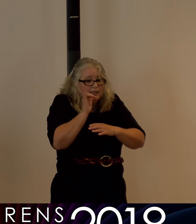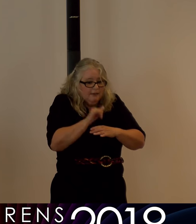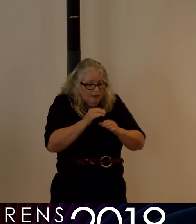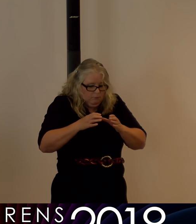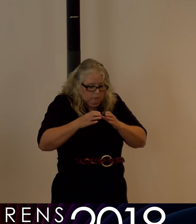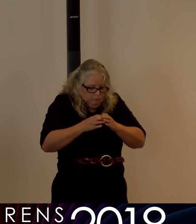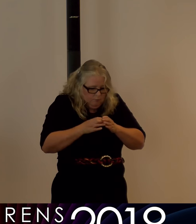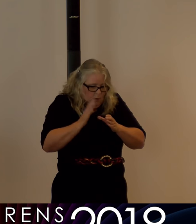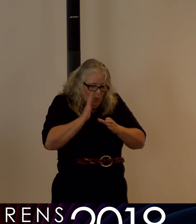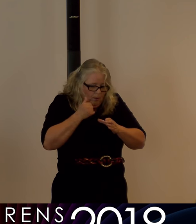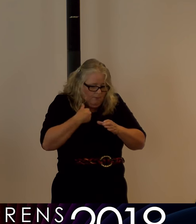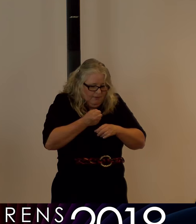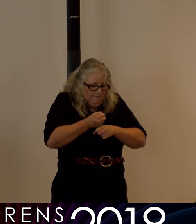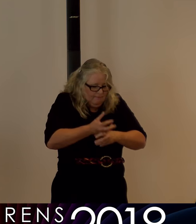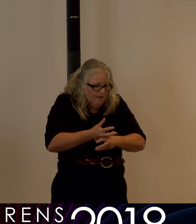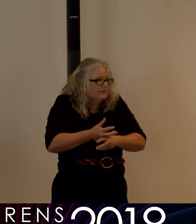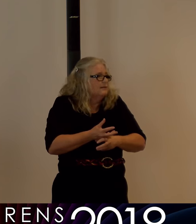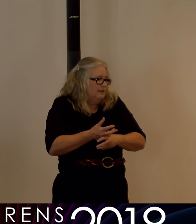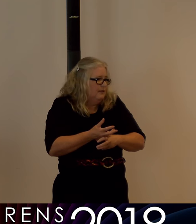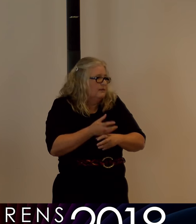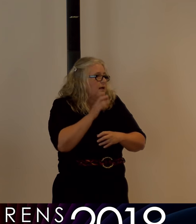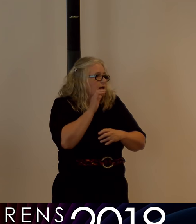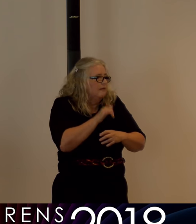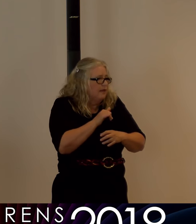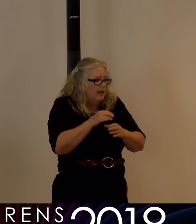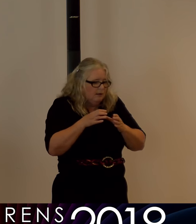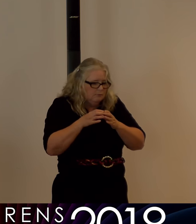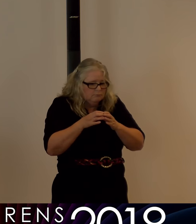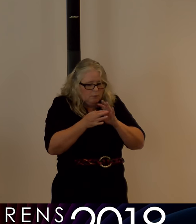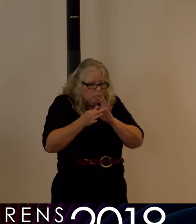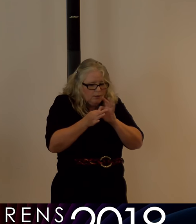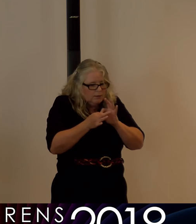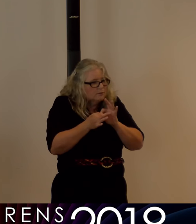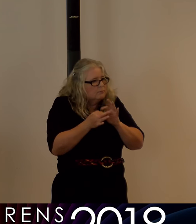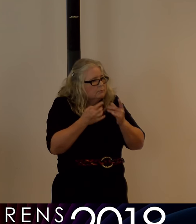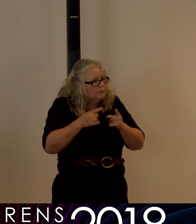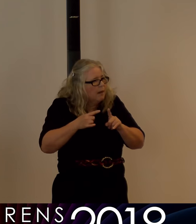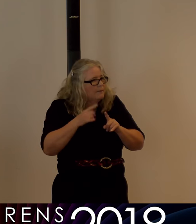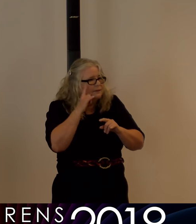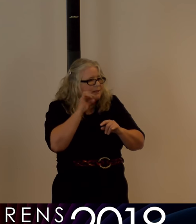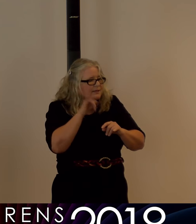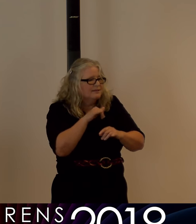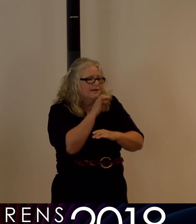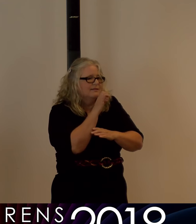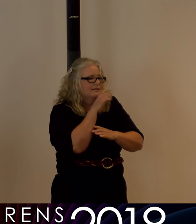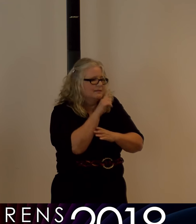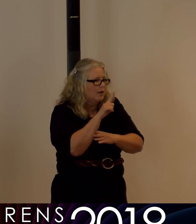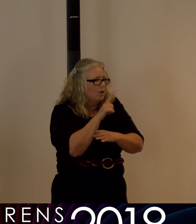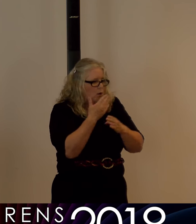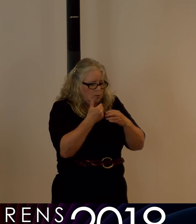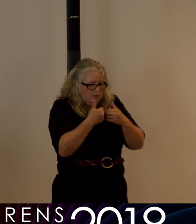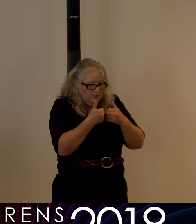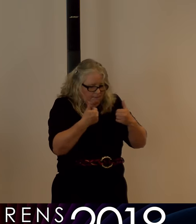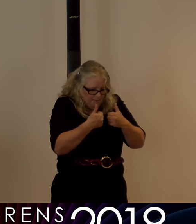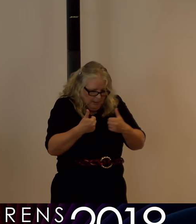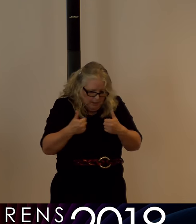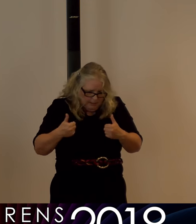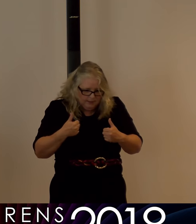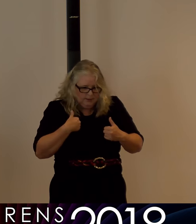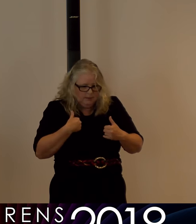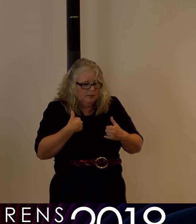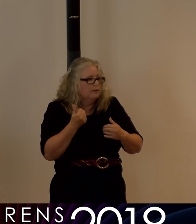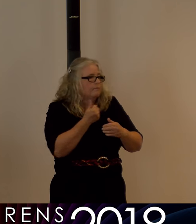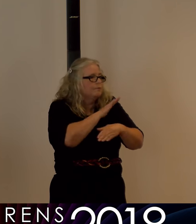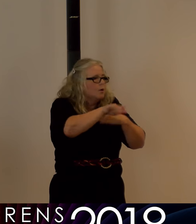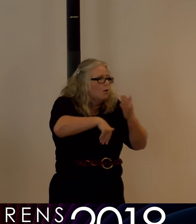relationship occurs because the cells that undergo the mutation divide and carry that mutation on into all of